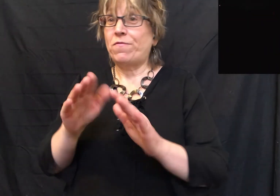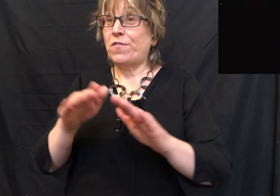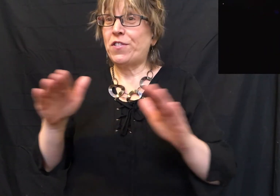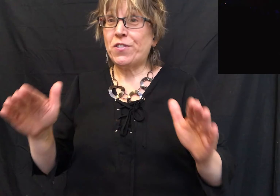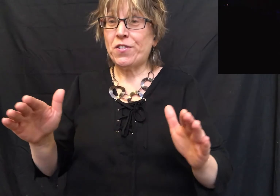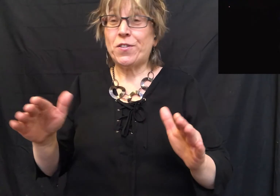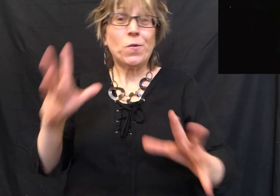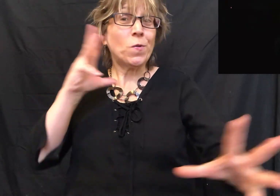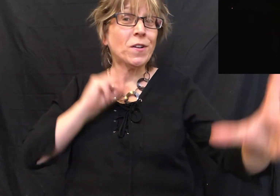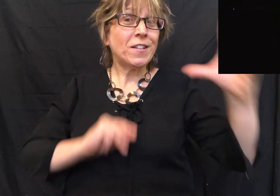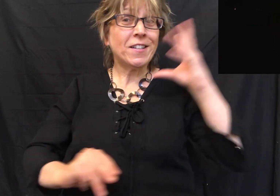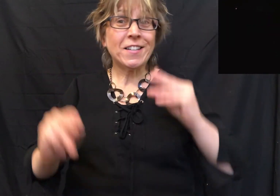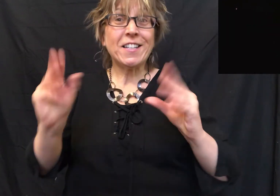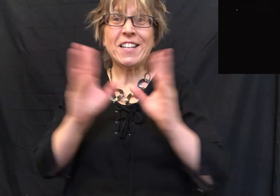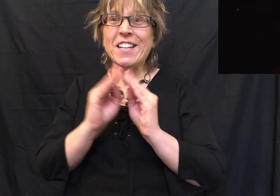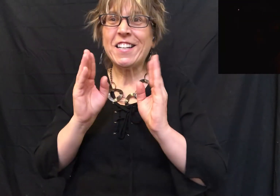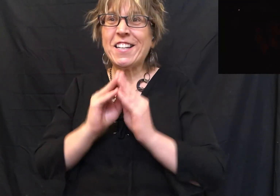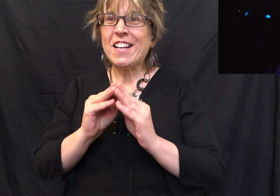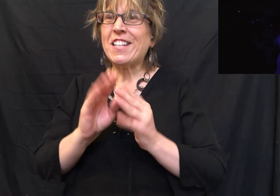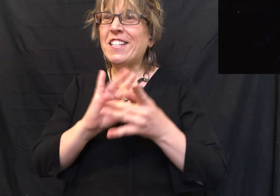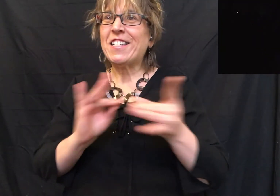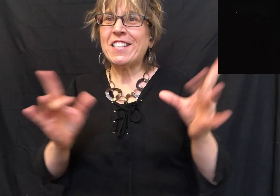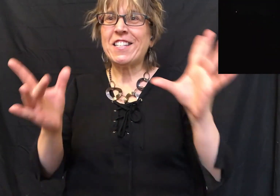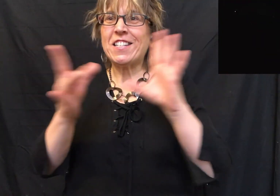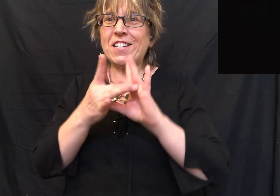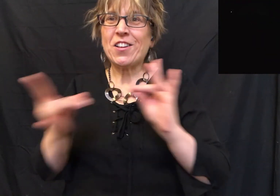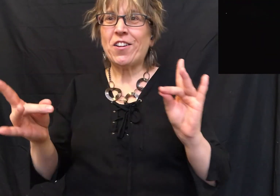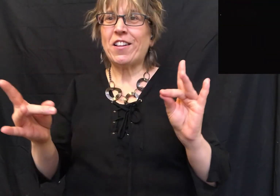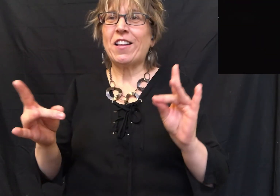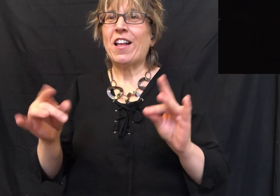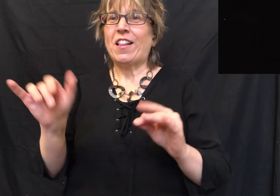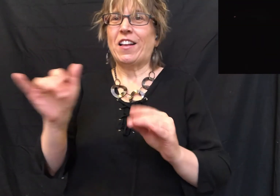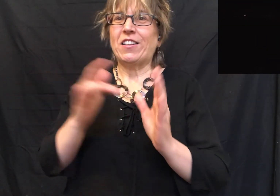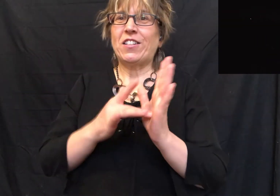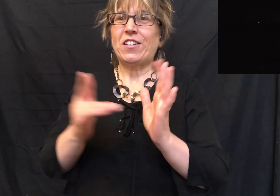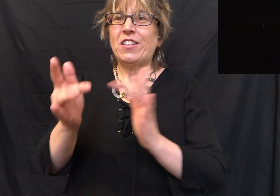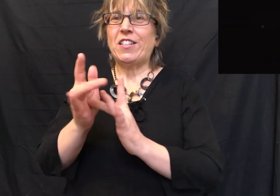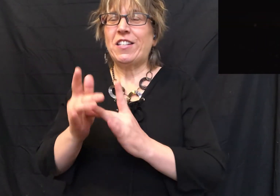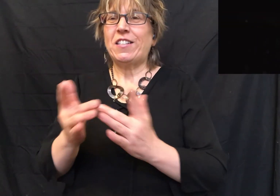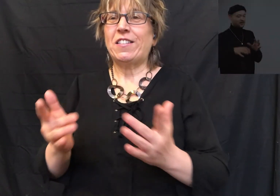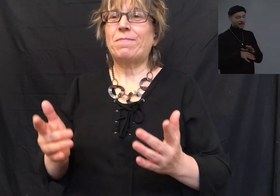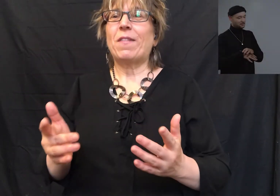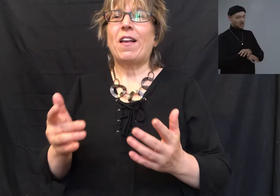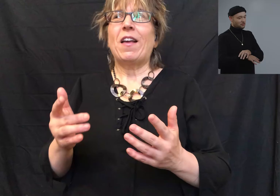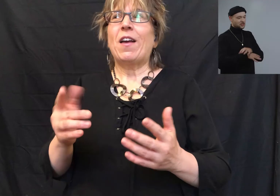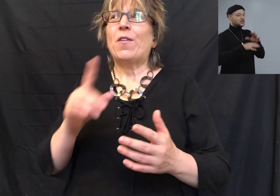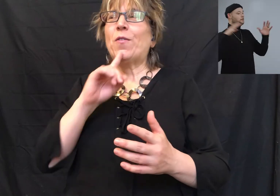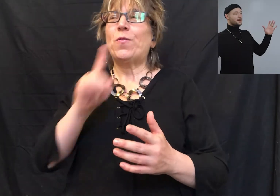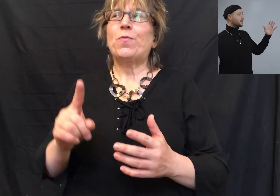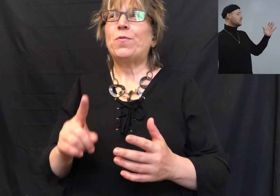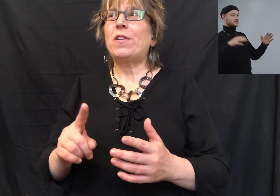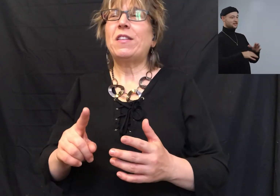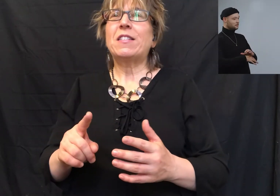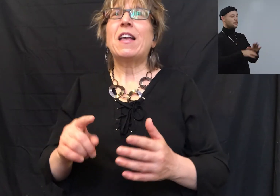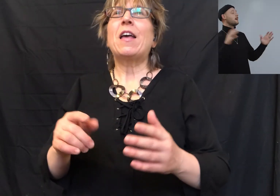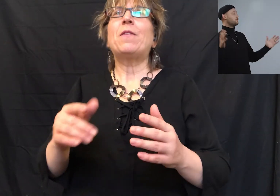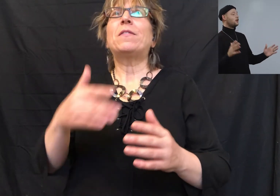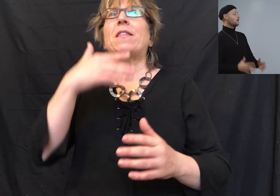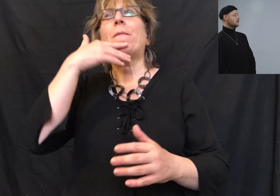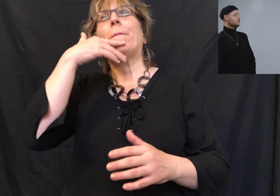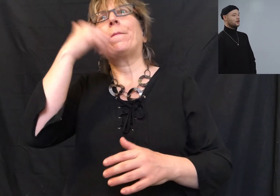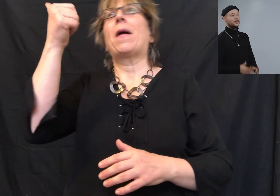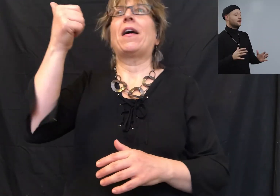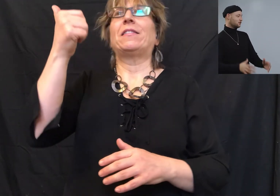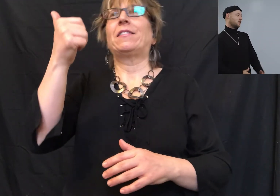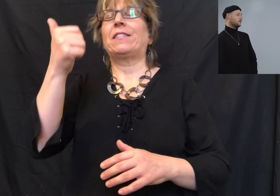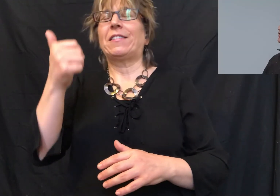to experience conference. And we have stories of life change and salvations and baptisms. And it was the biggest by